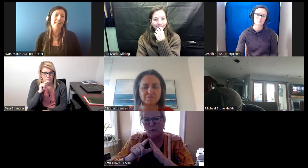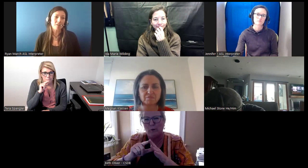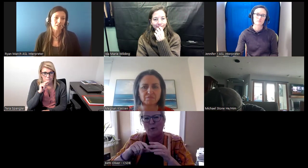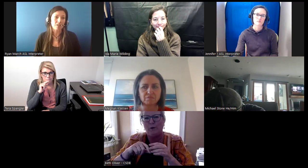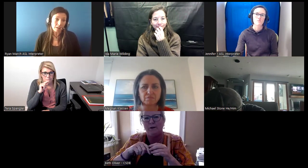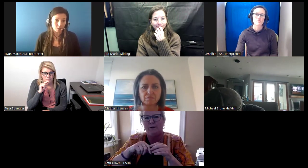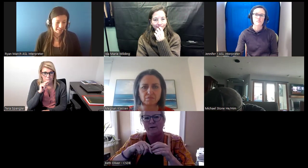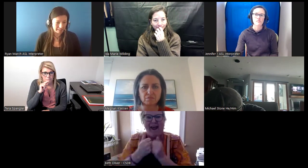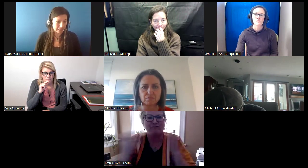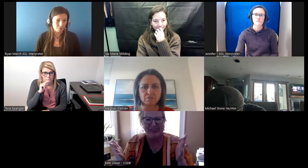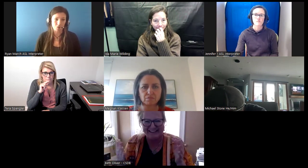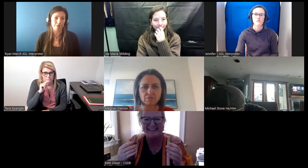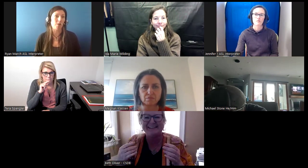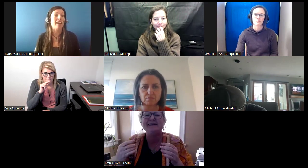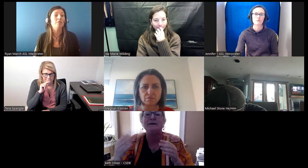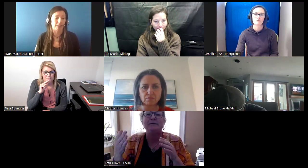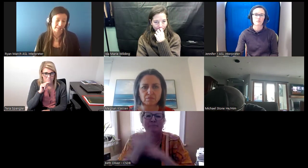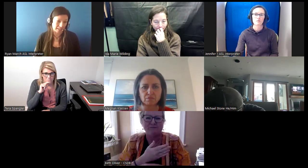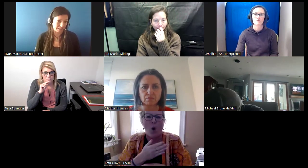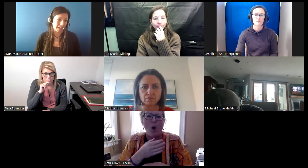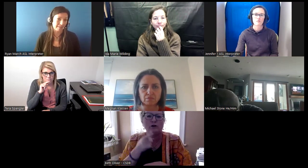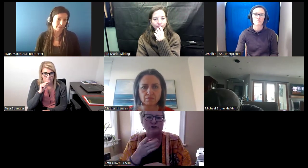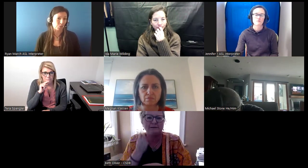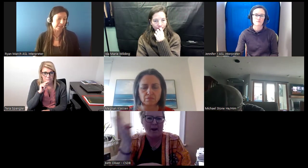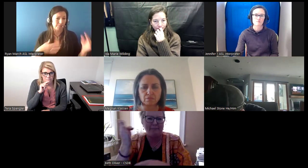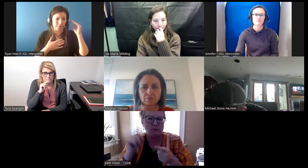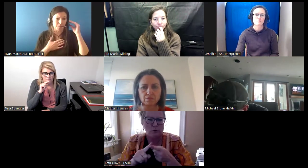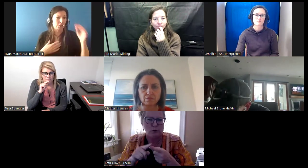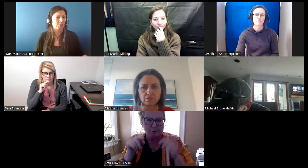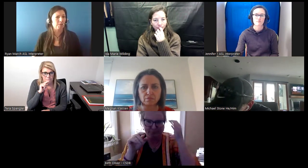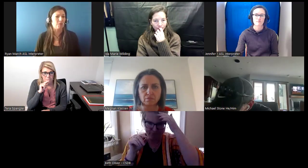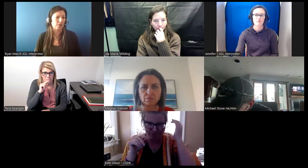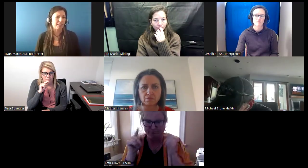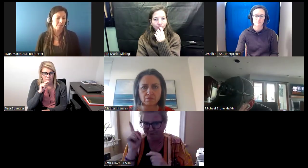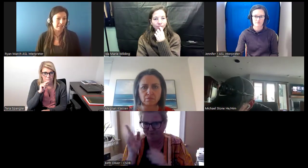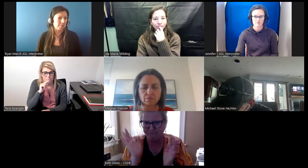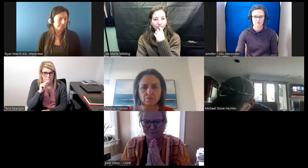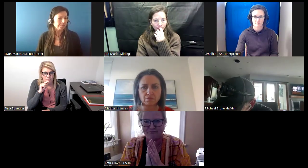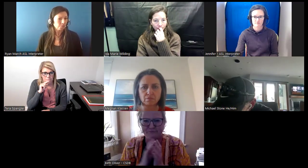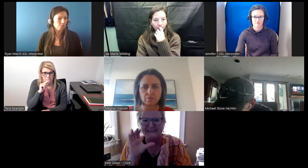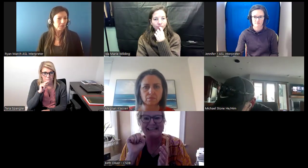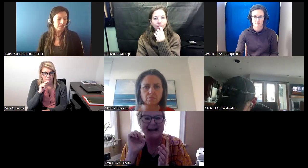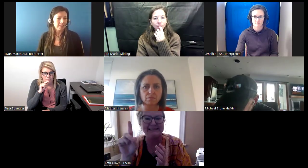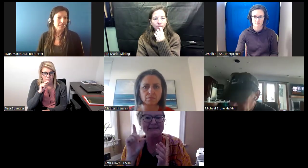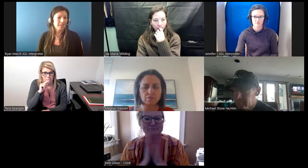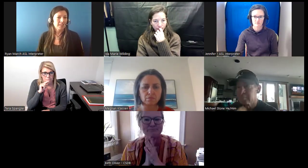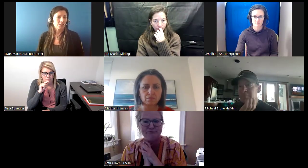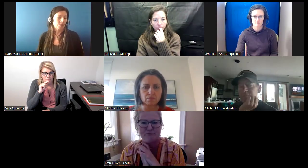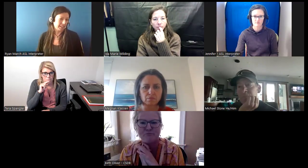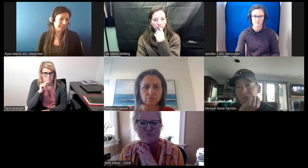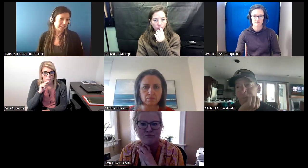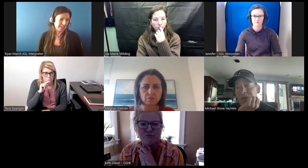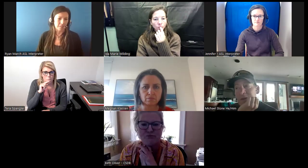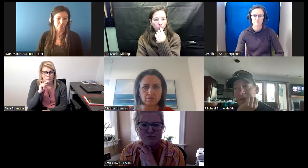because Tara herself would need time to review everything at that point, excuse me, before it's submitted